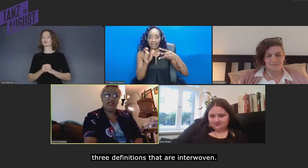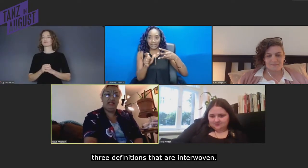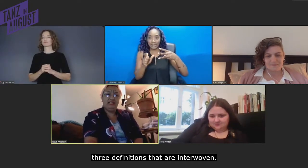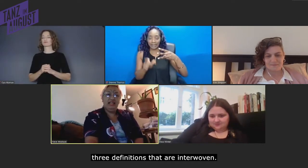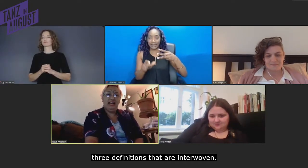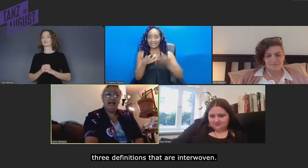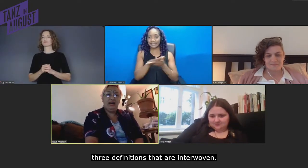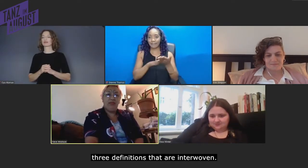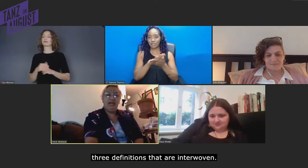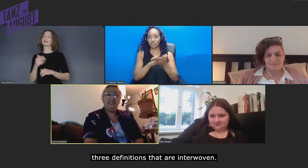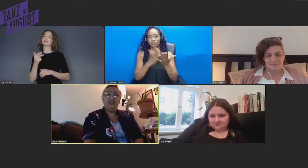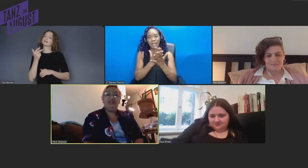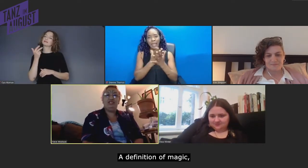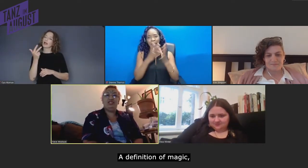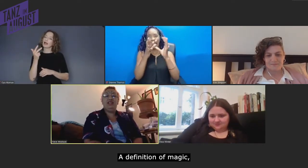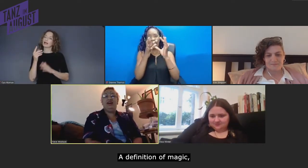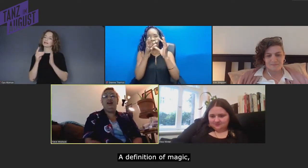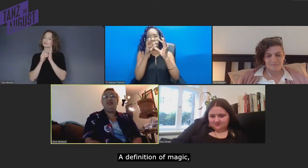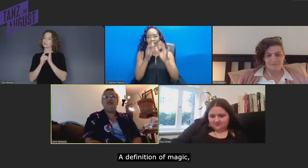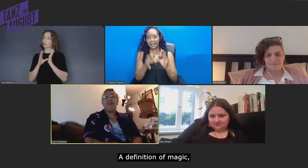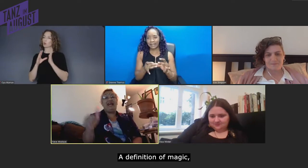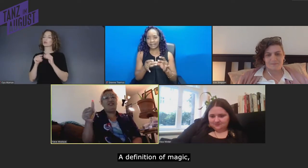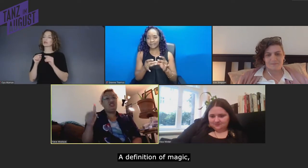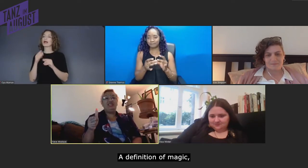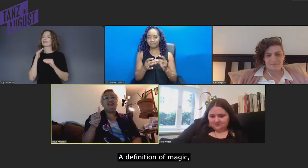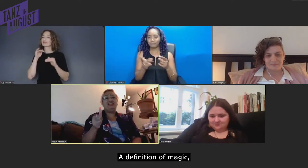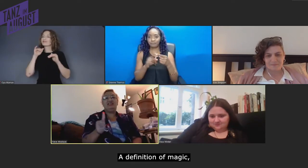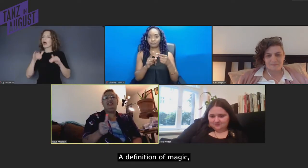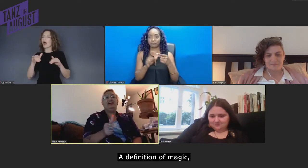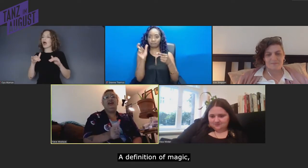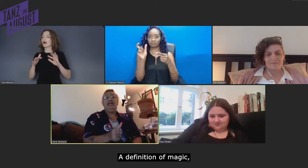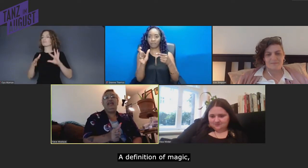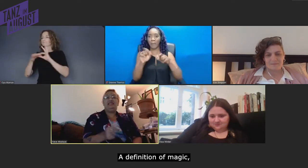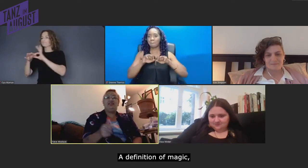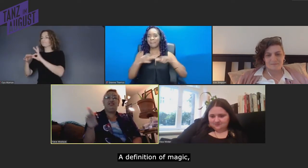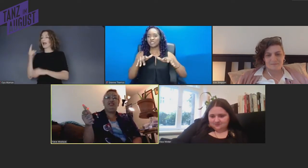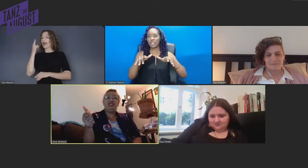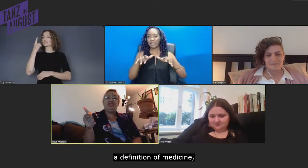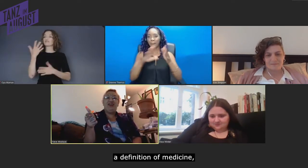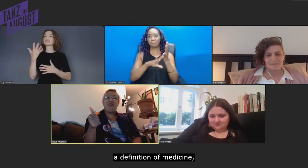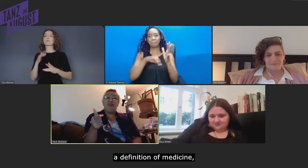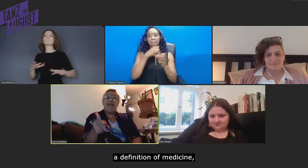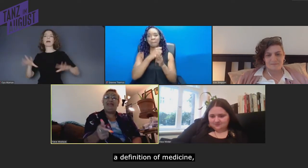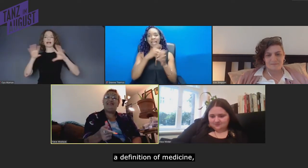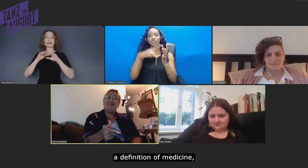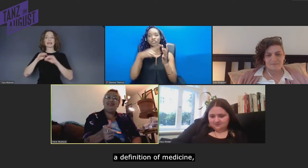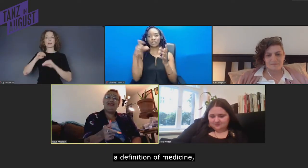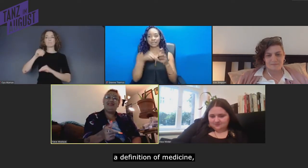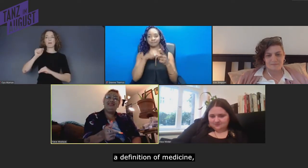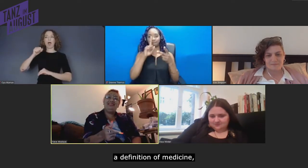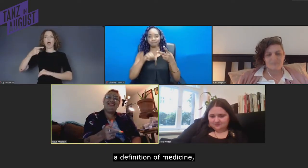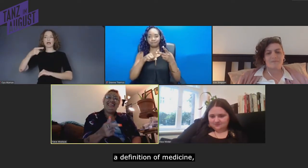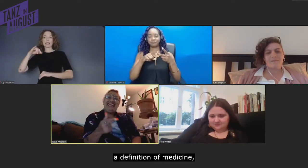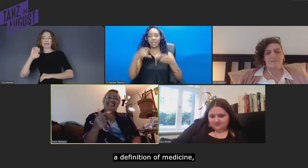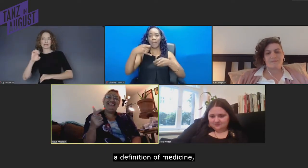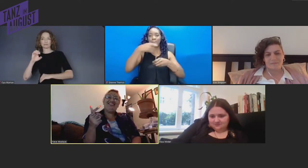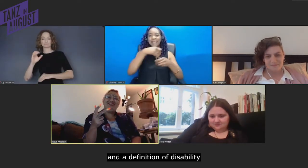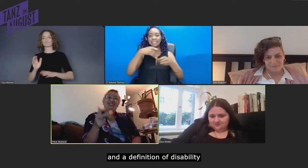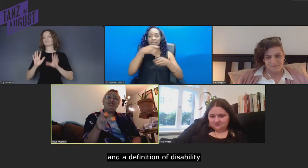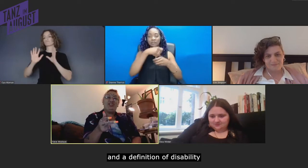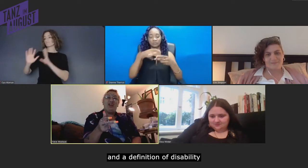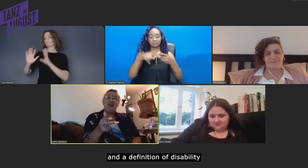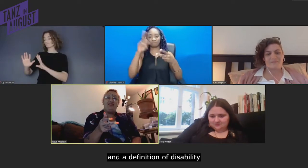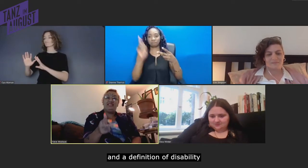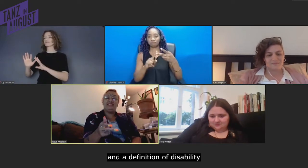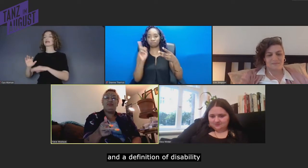interwoven, a definition of magic, a definition of medicine, and a